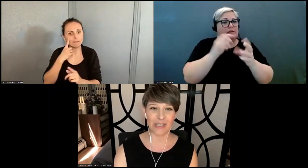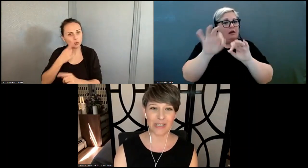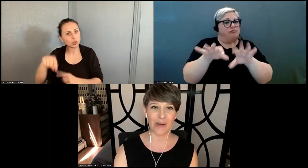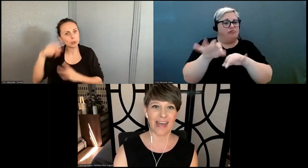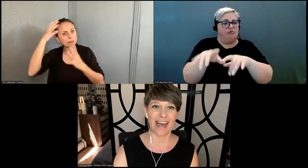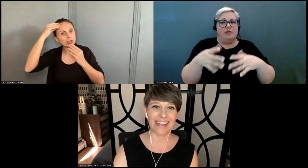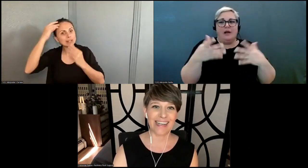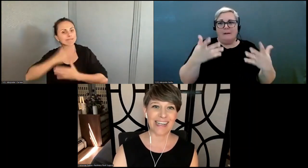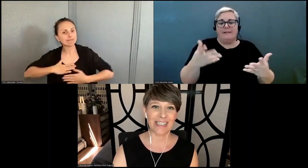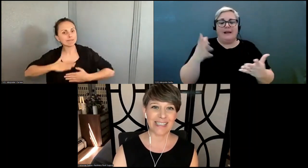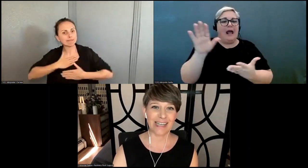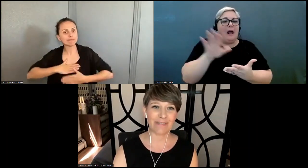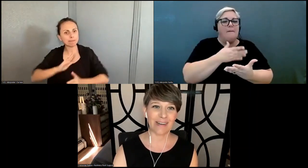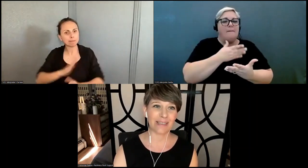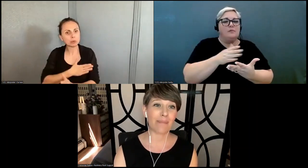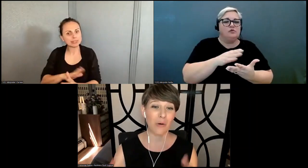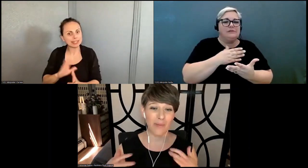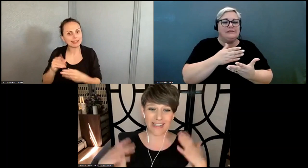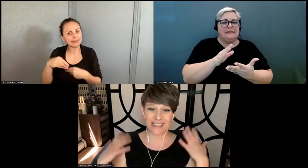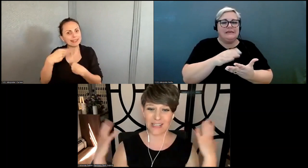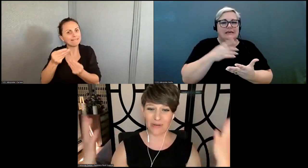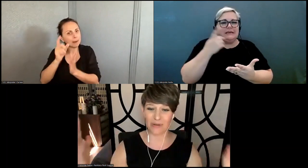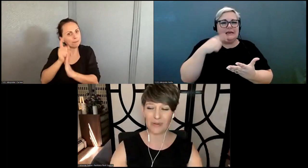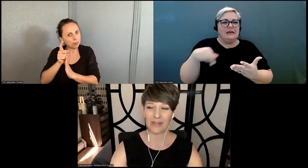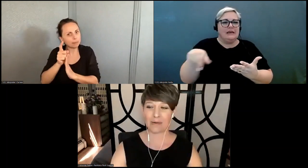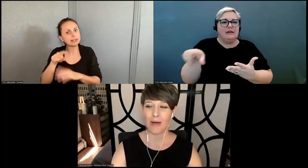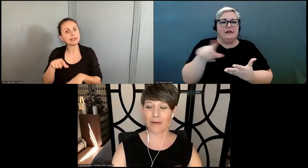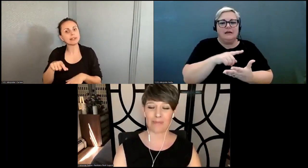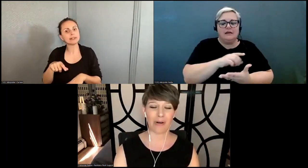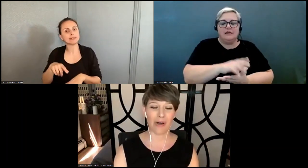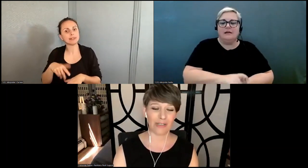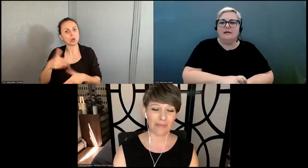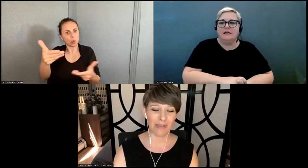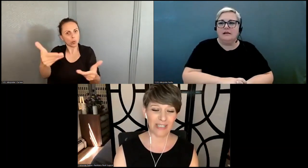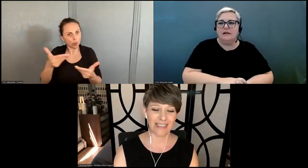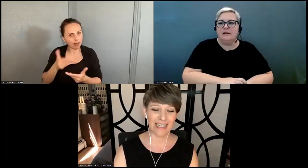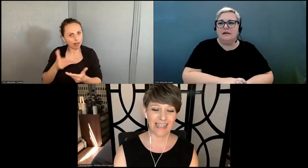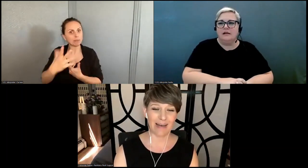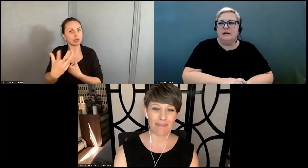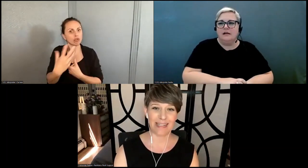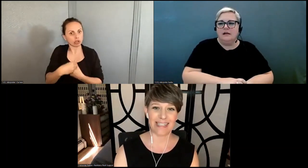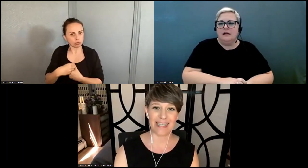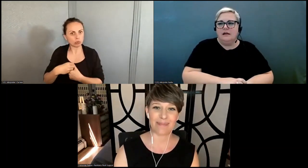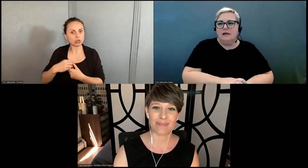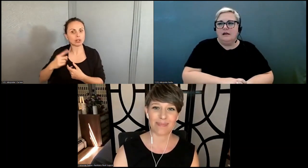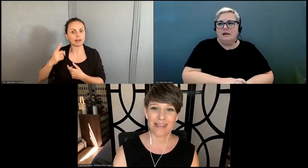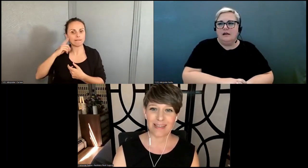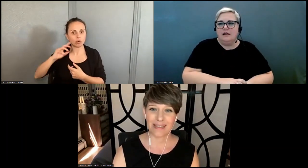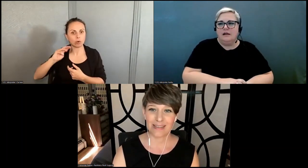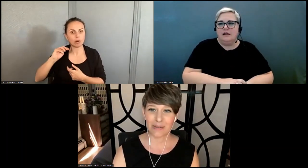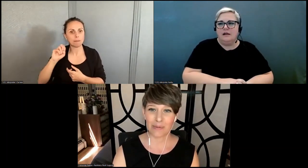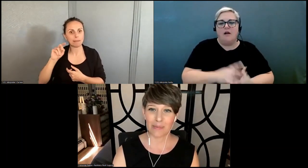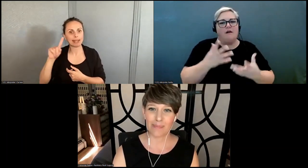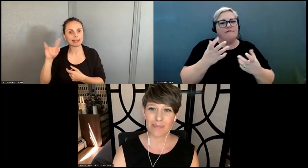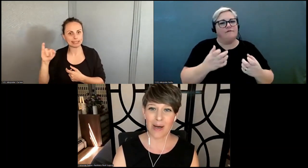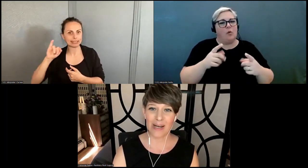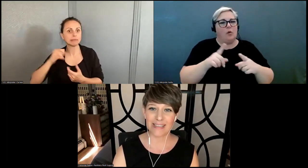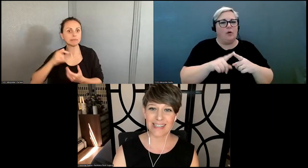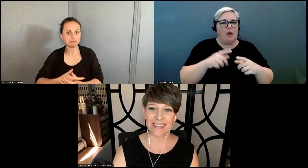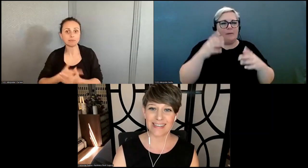that enjoy that, just to give us a moment to welcome your contributions in that Menti.